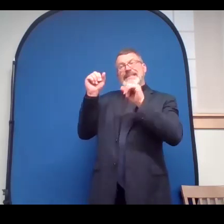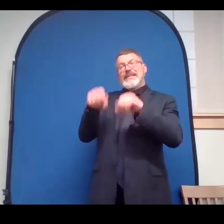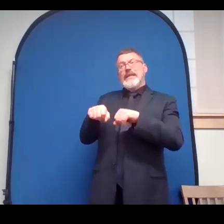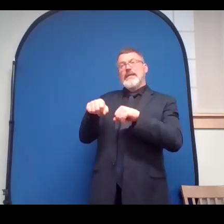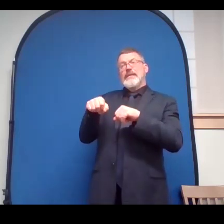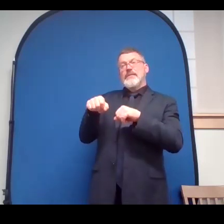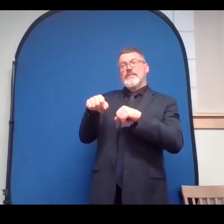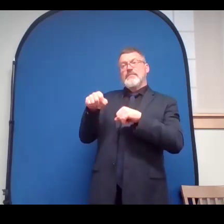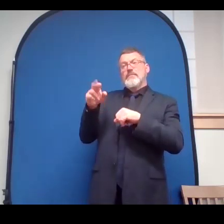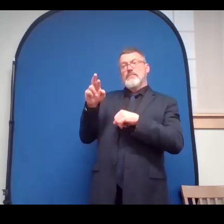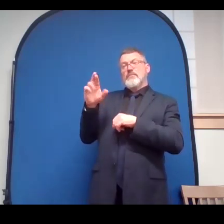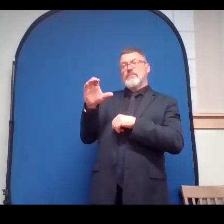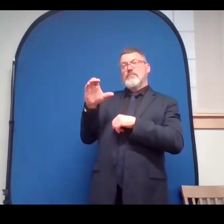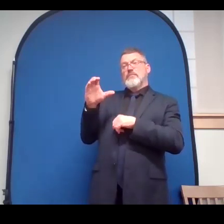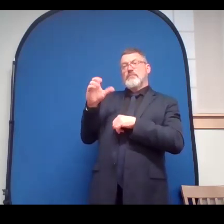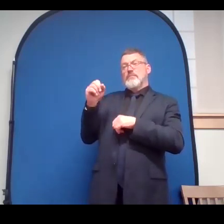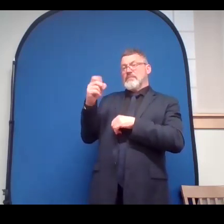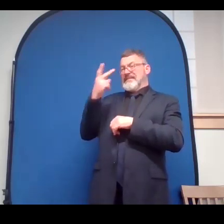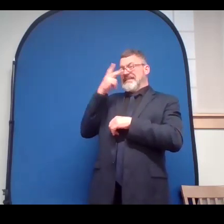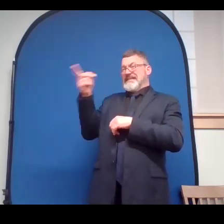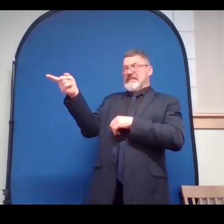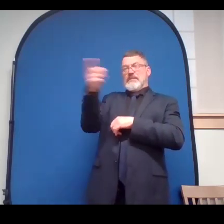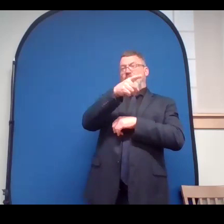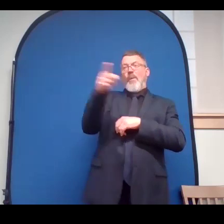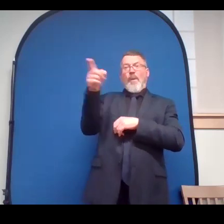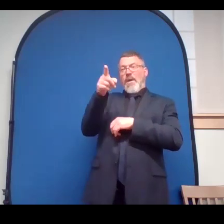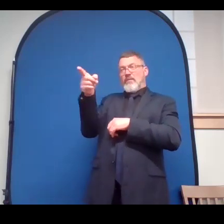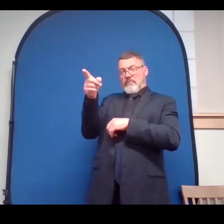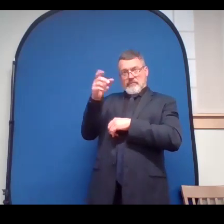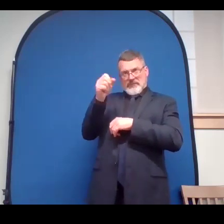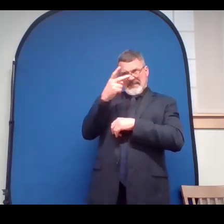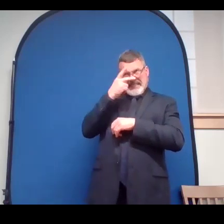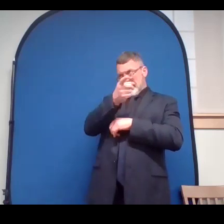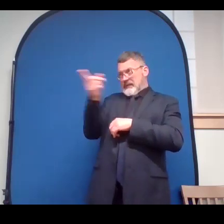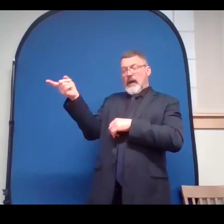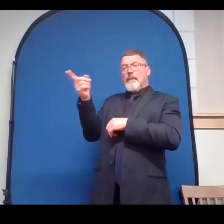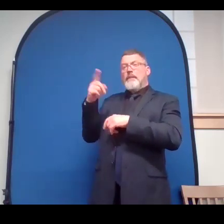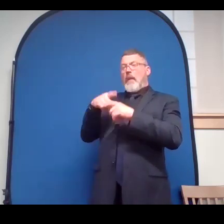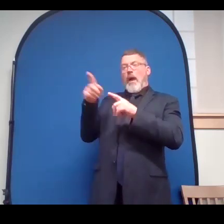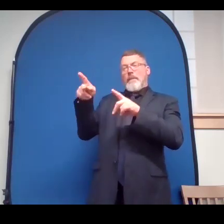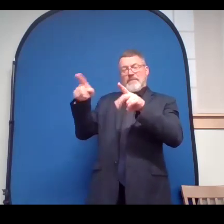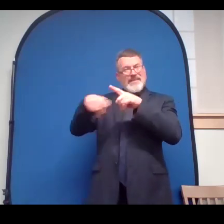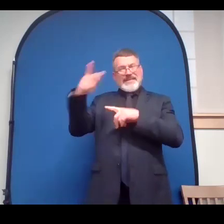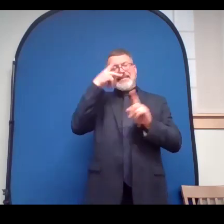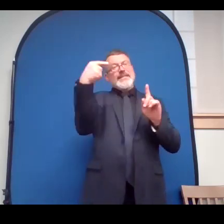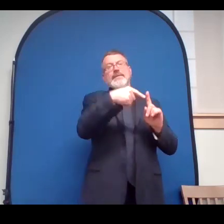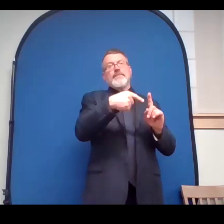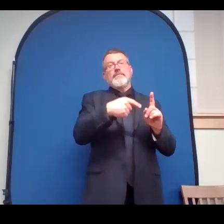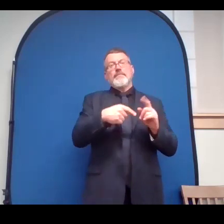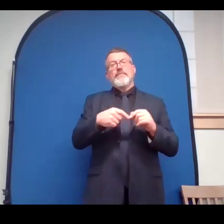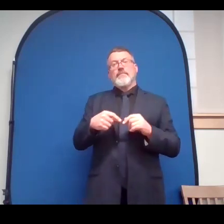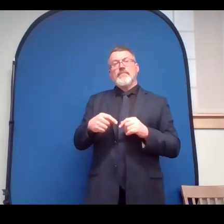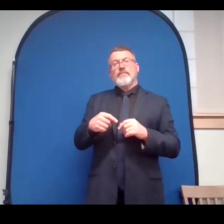him. And you had learned all of this from Staff Sergeant Hodgson? Yes, ma'am. Thank you, Mona. I don't have any